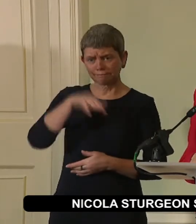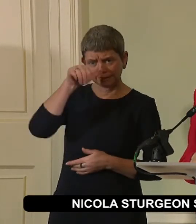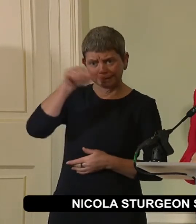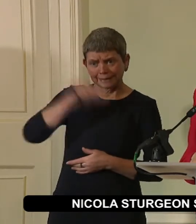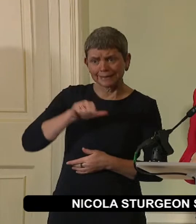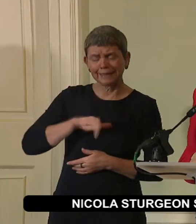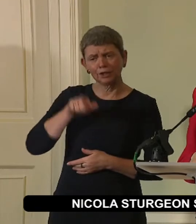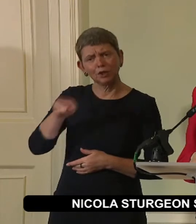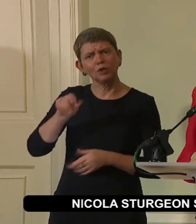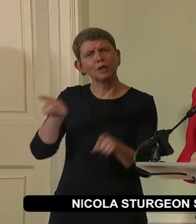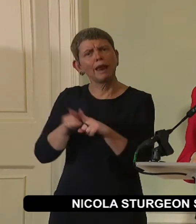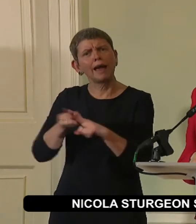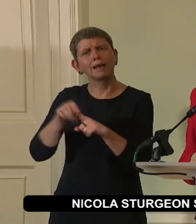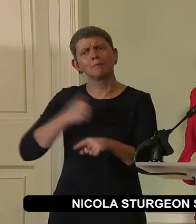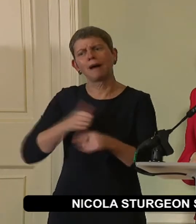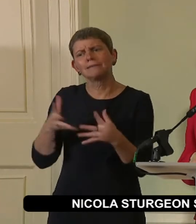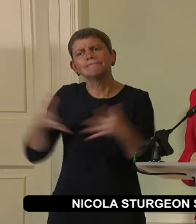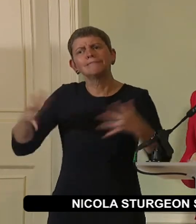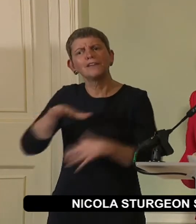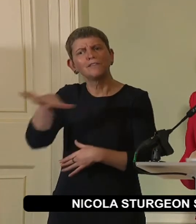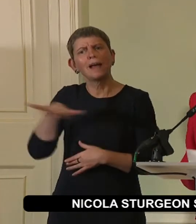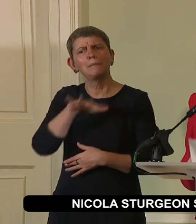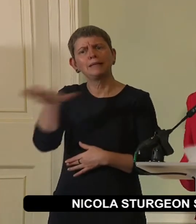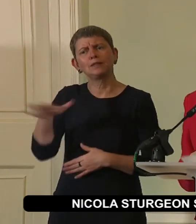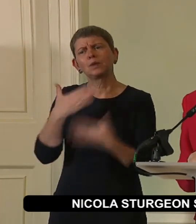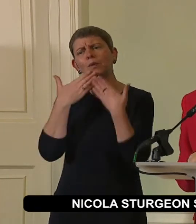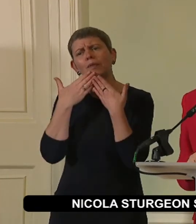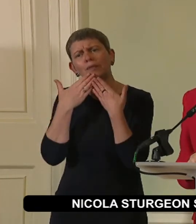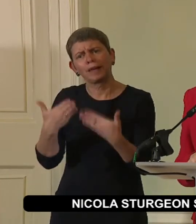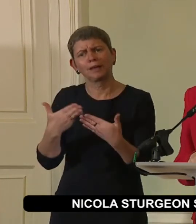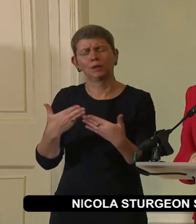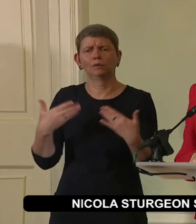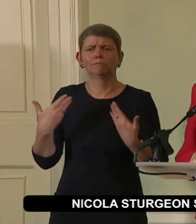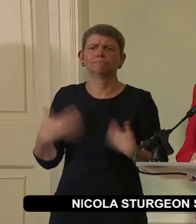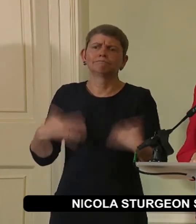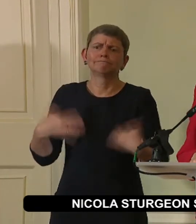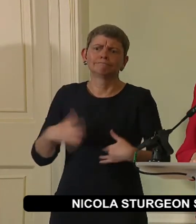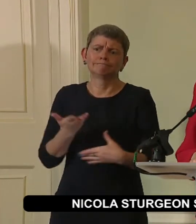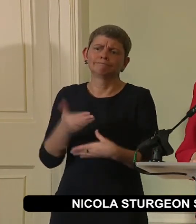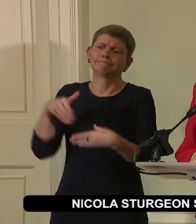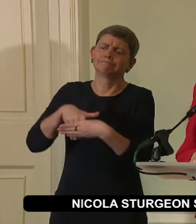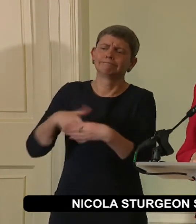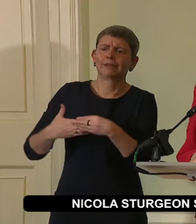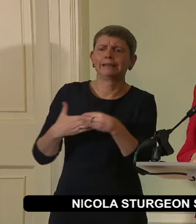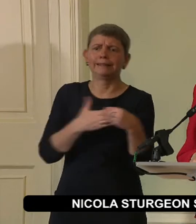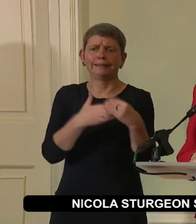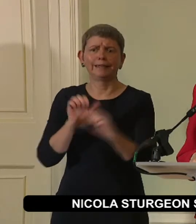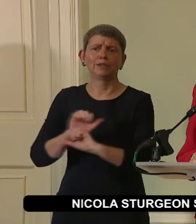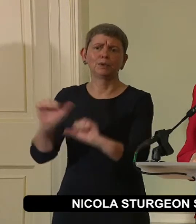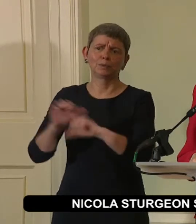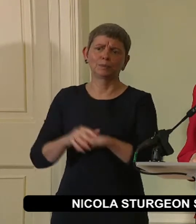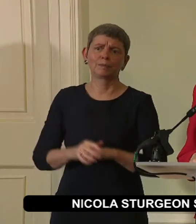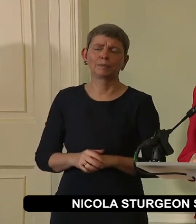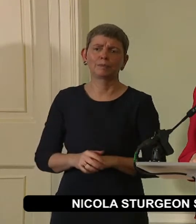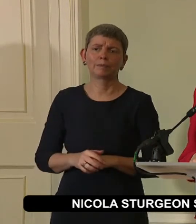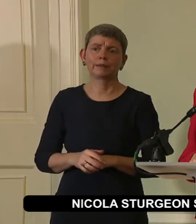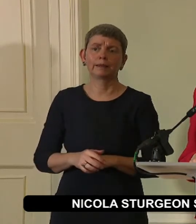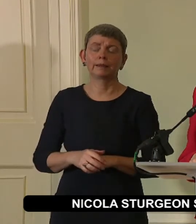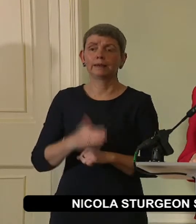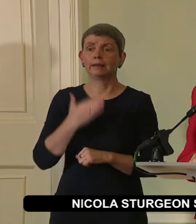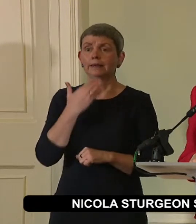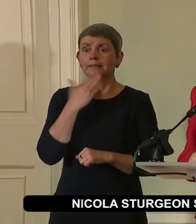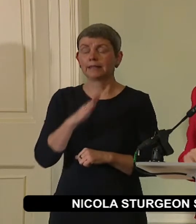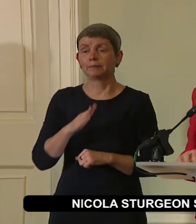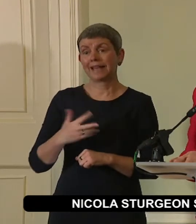extended family. Thank you for the honour of being your leader. And it seems to me that 8